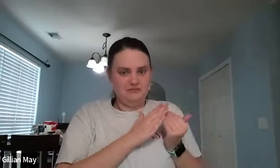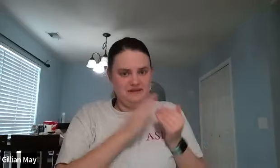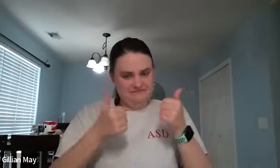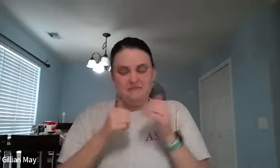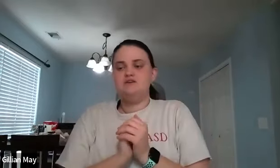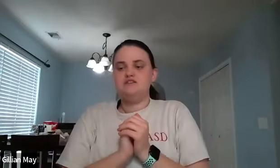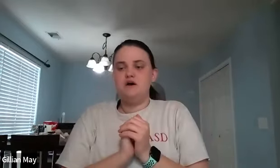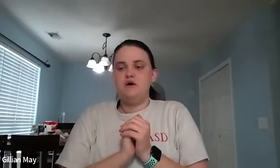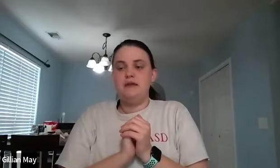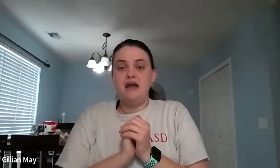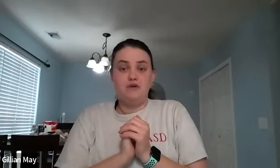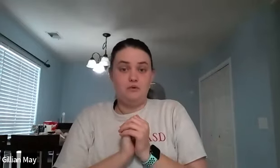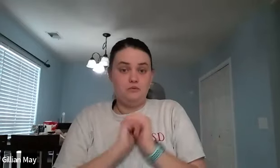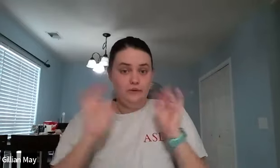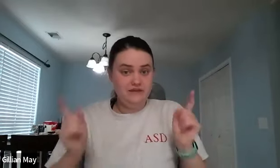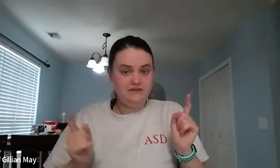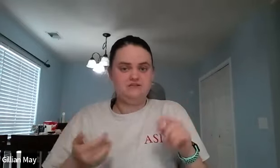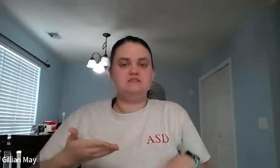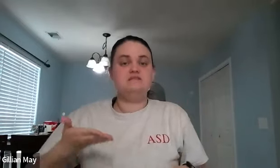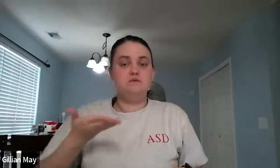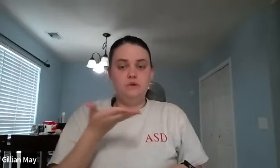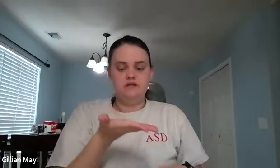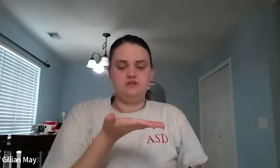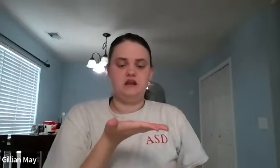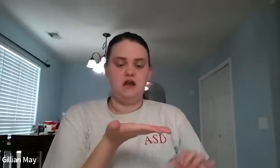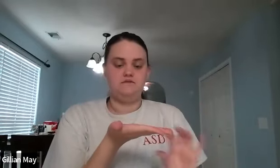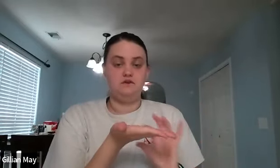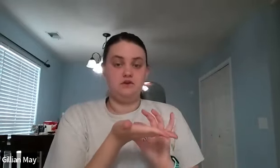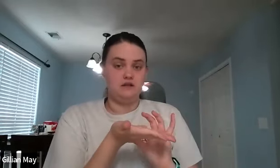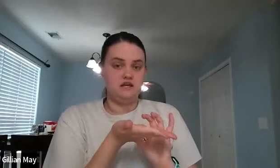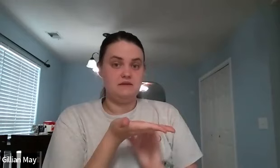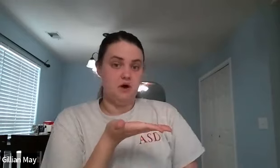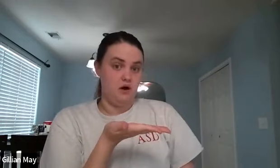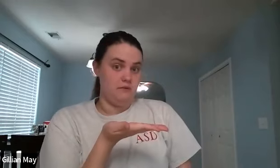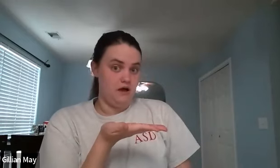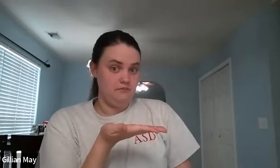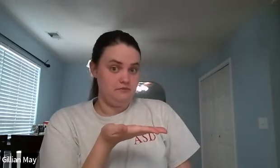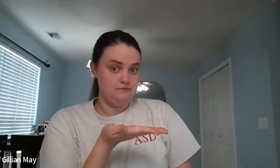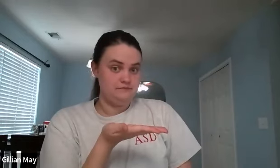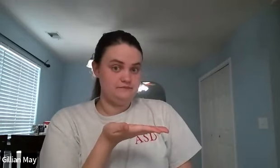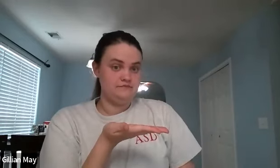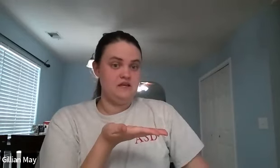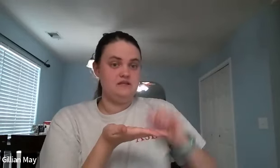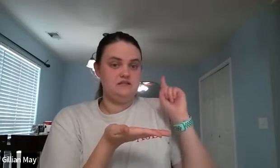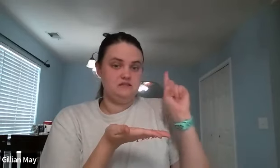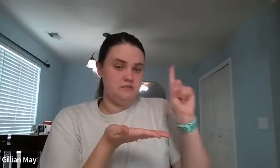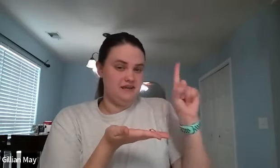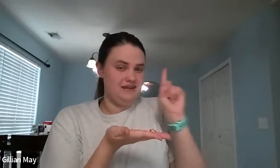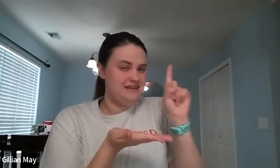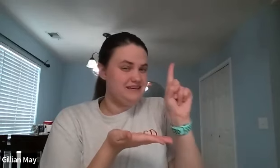bit. So we have our week. So the sign for week is you're going to have your non-dominant palm up. Dominant again is